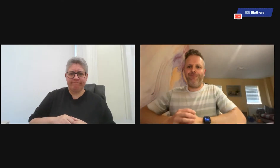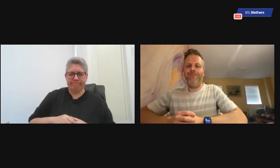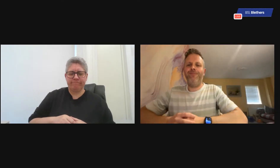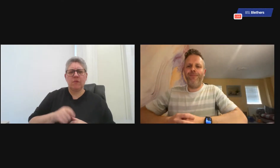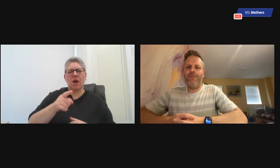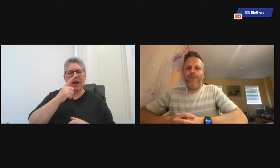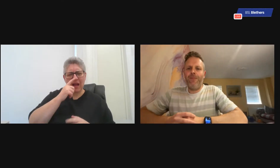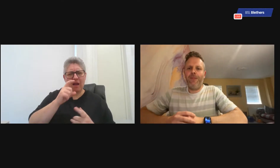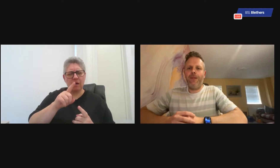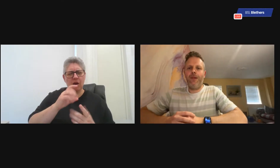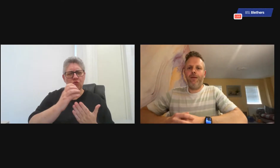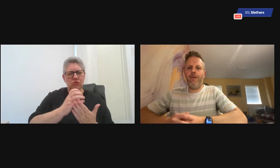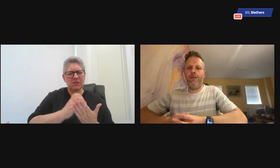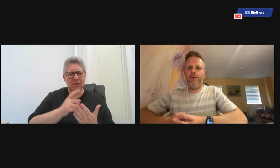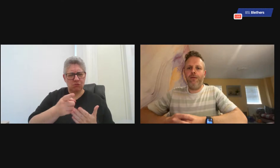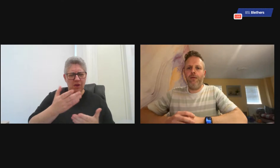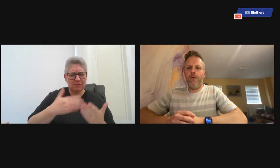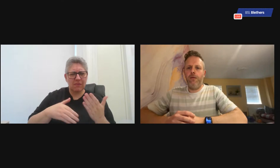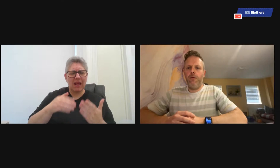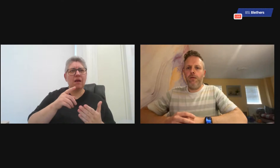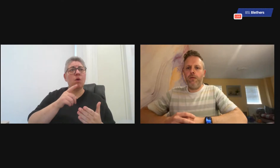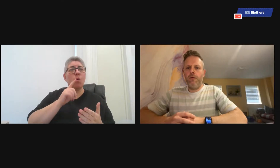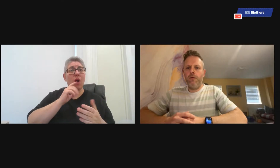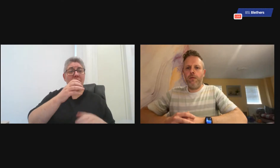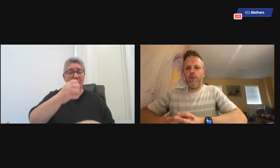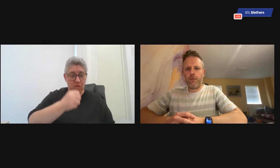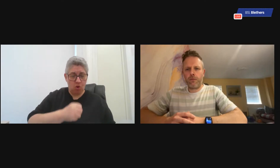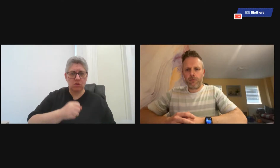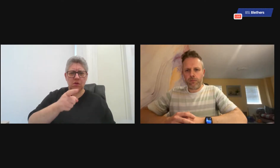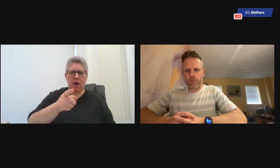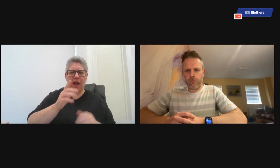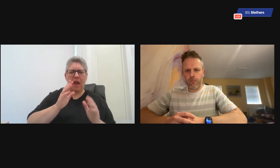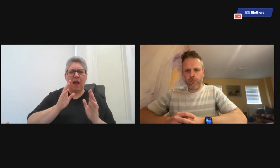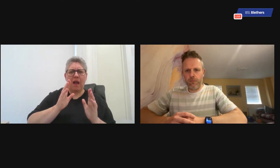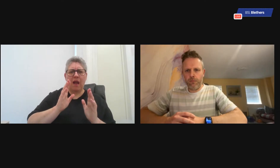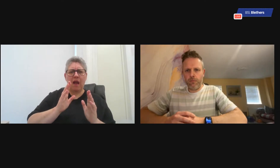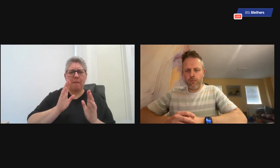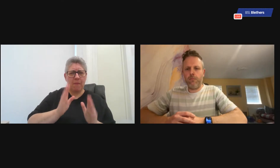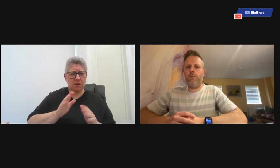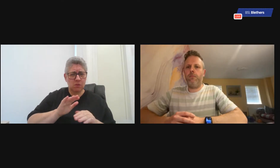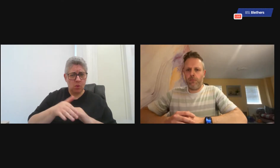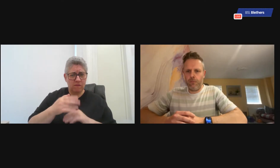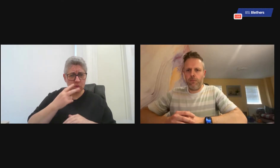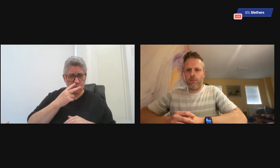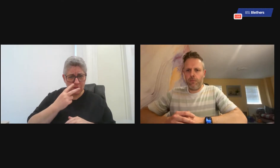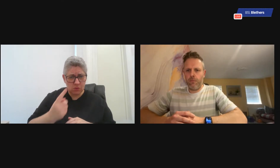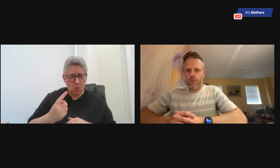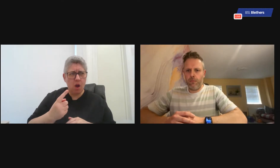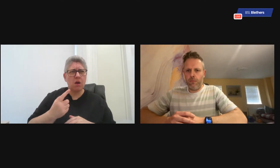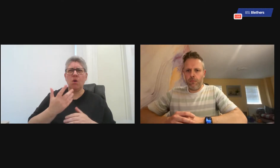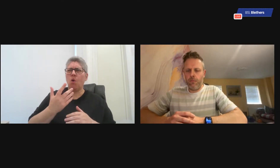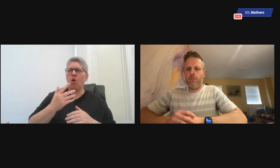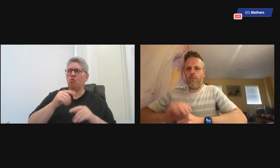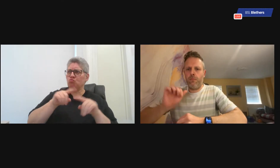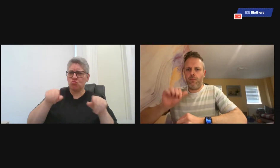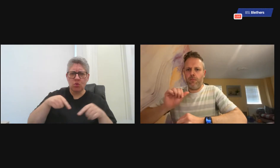So very flexible, very changeable. Yeah, they've all come from very different circumstances, aren't they? So,